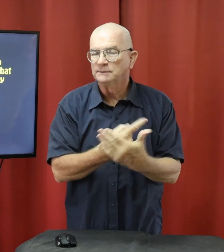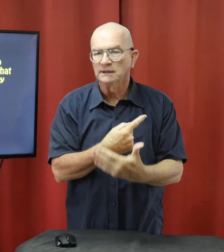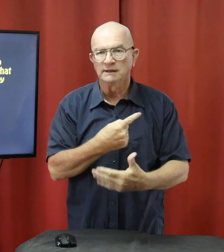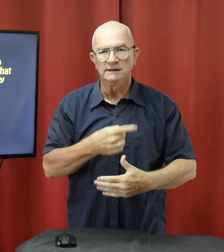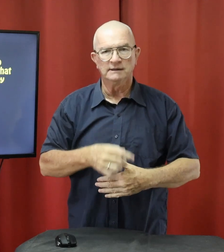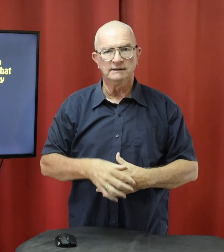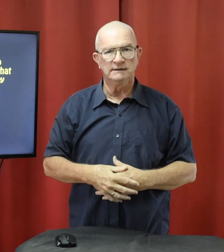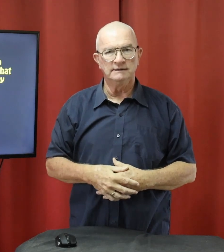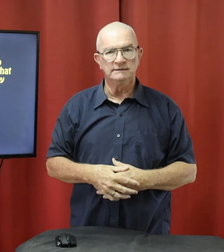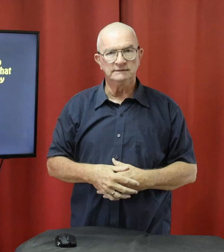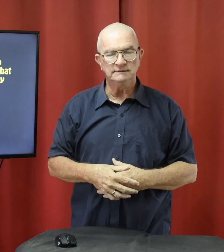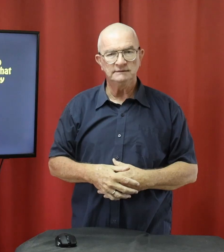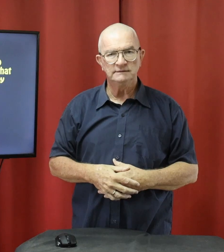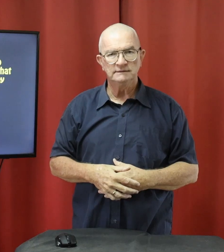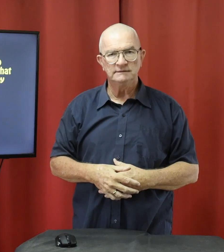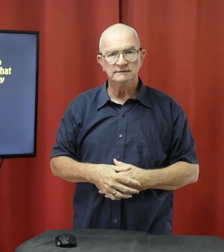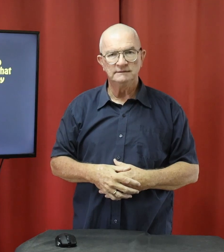the gospel.